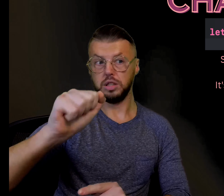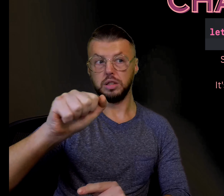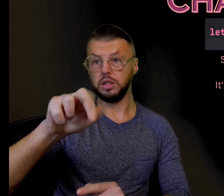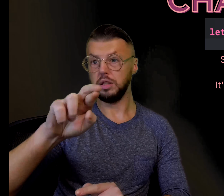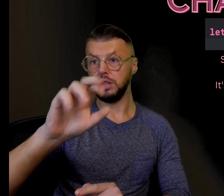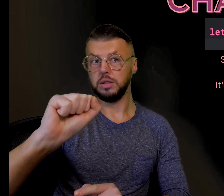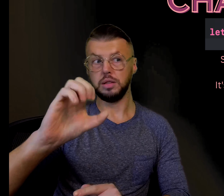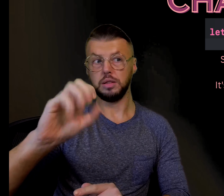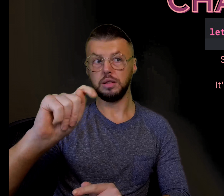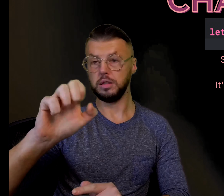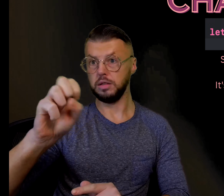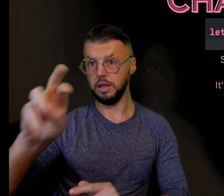is a character,